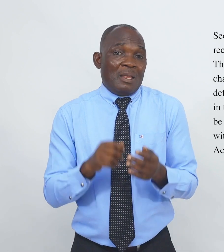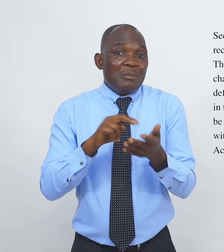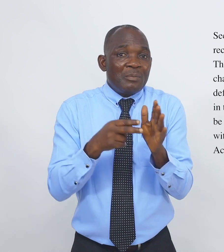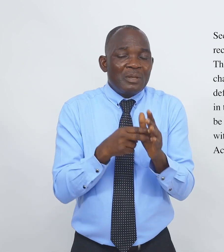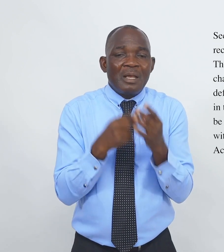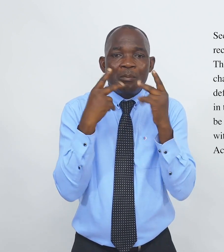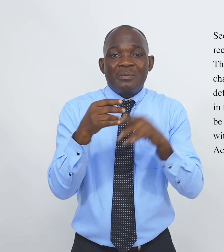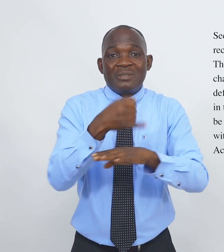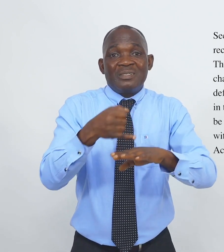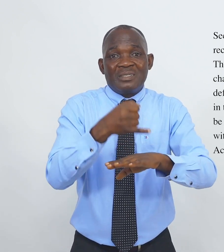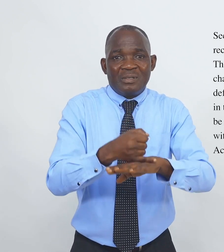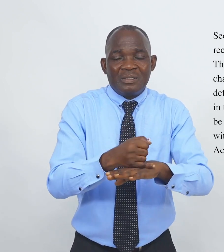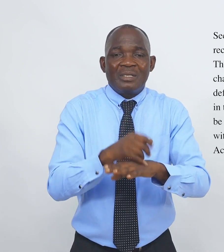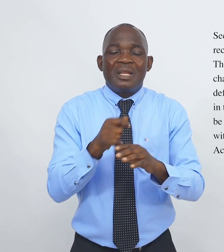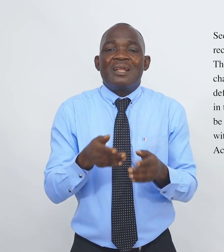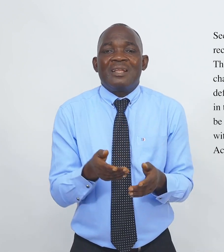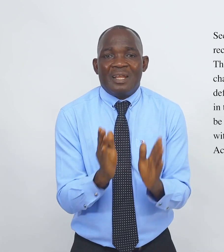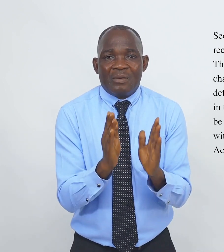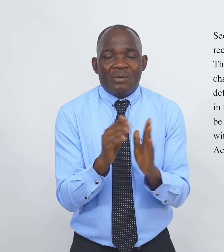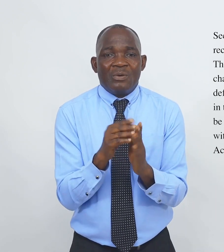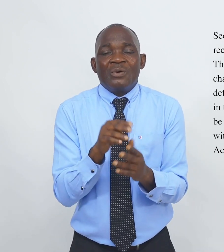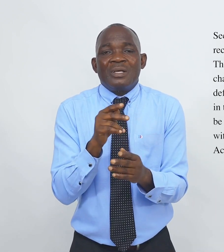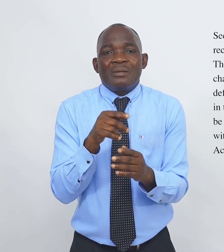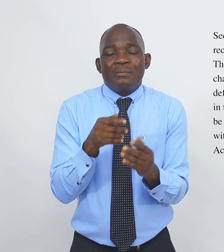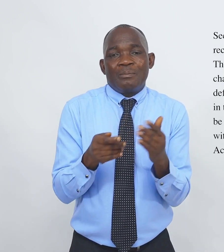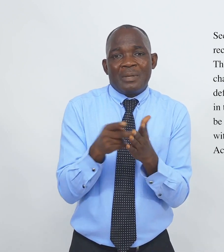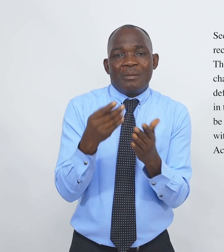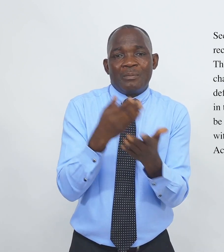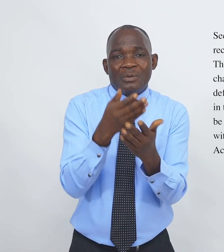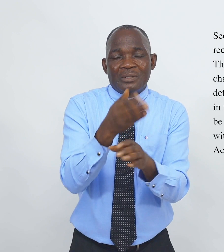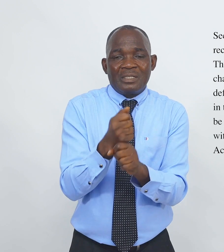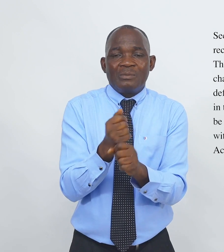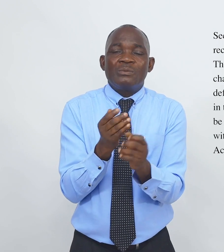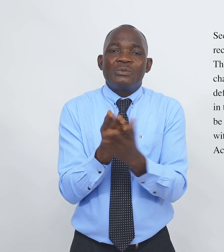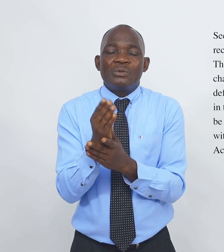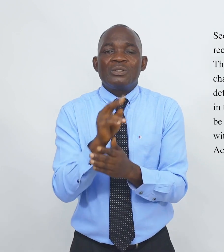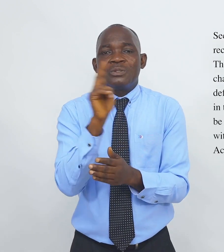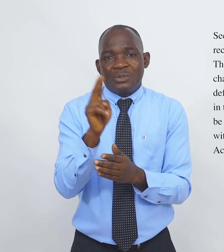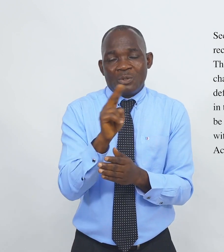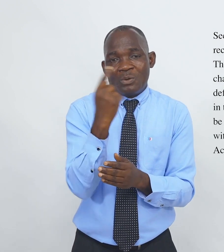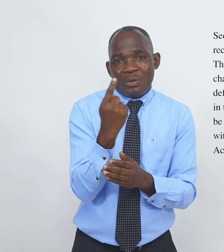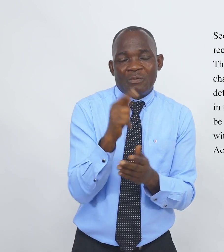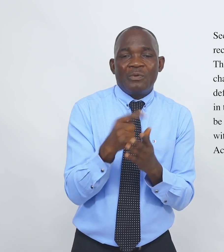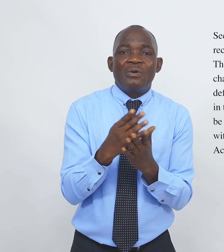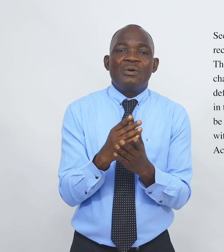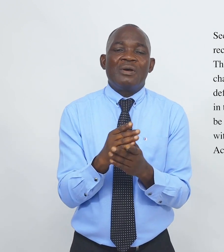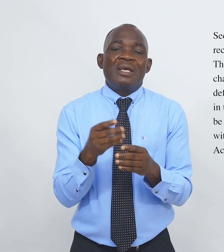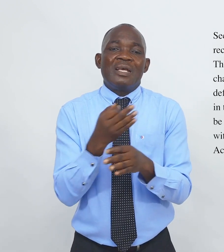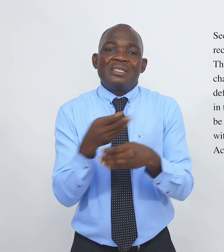a public institution is authorized to retain charges received under the Act to be used only to defray expenses